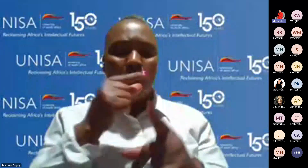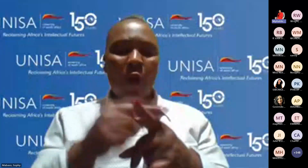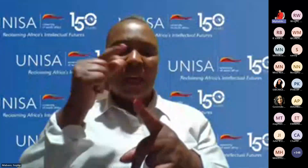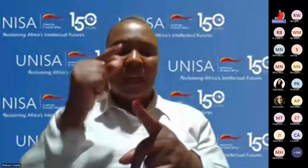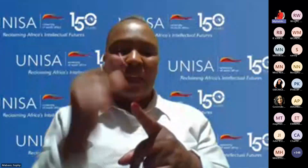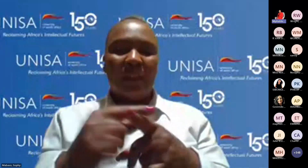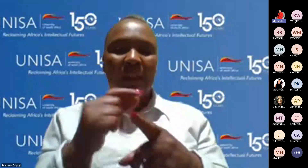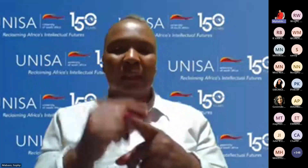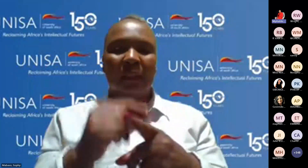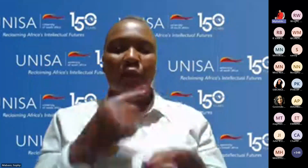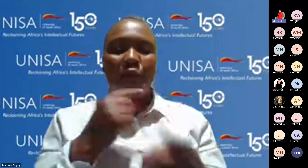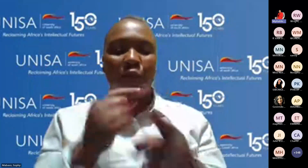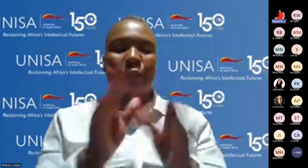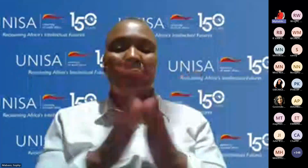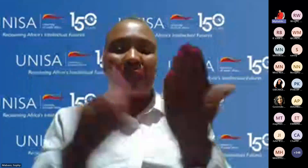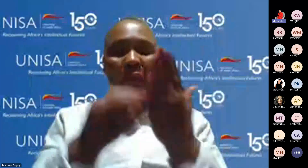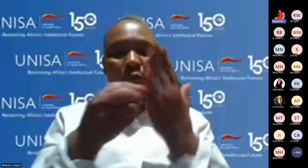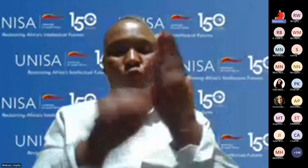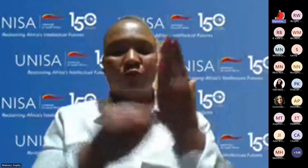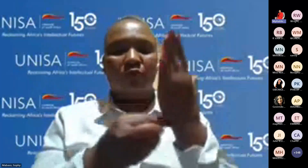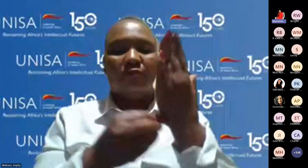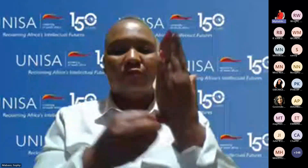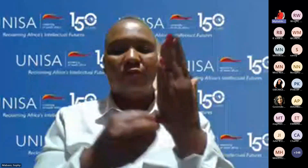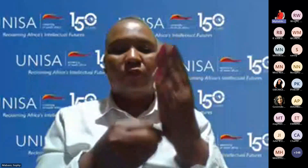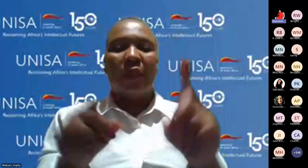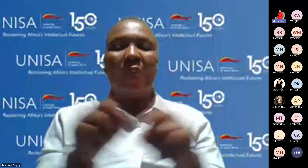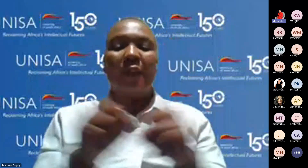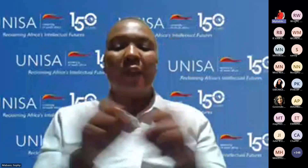from the textbook. As much as it is